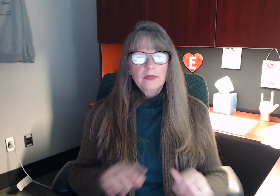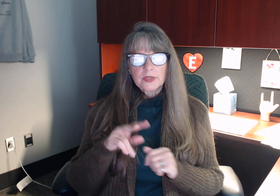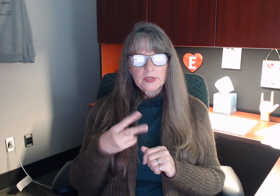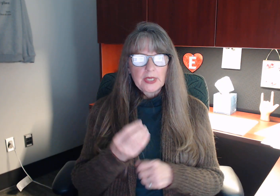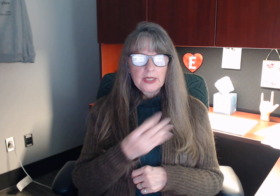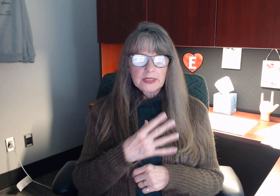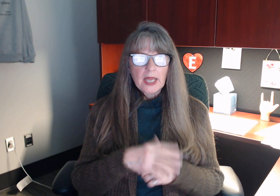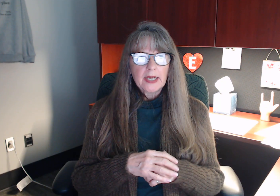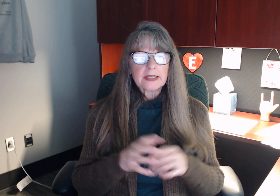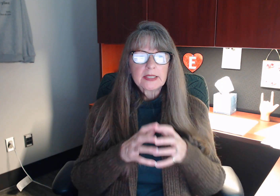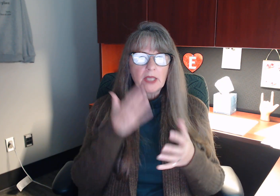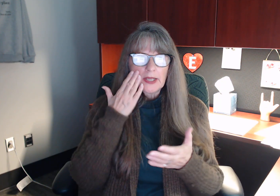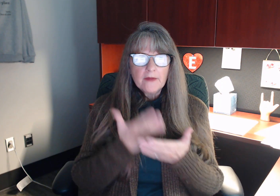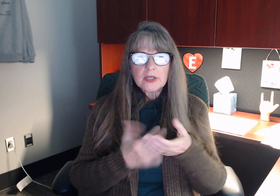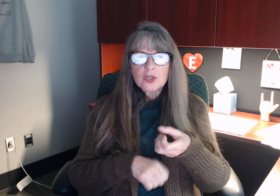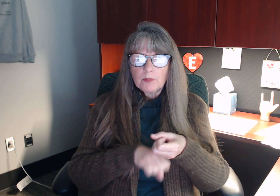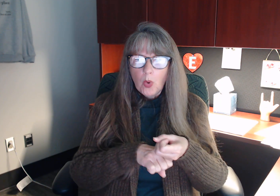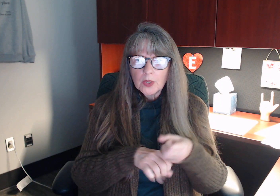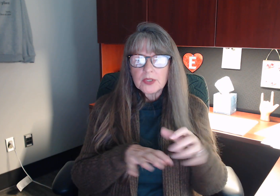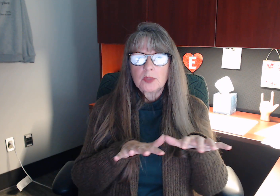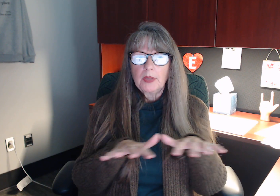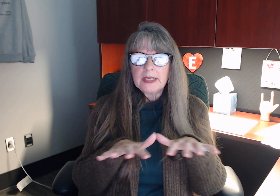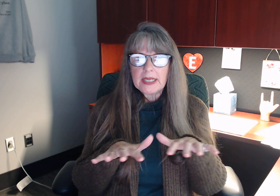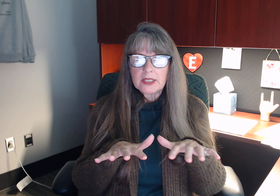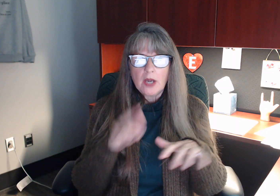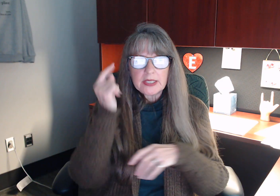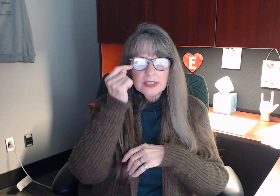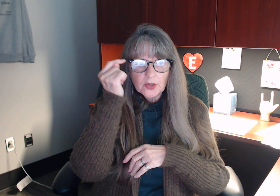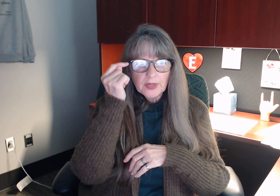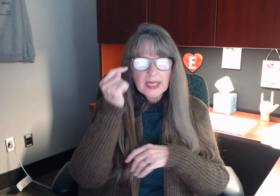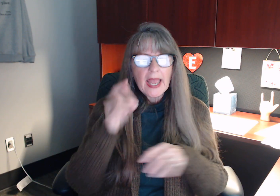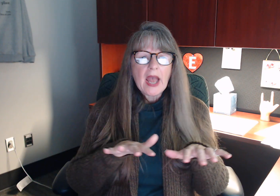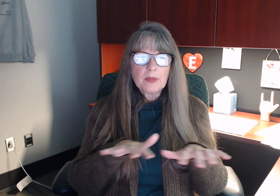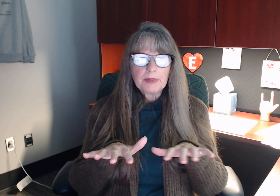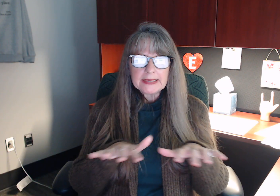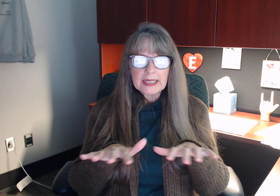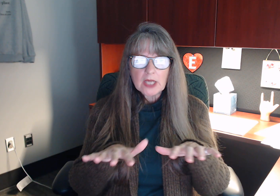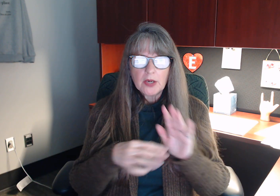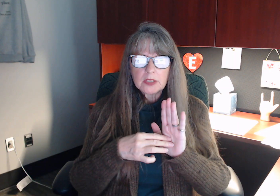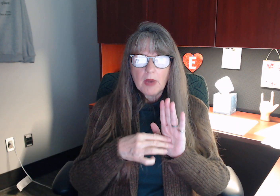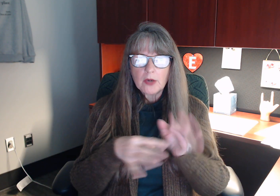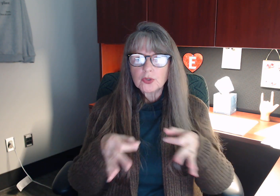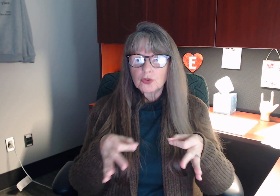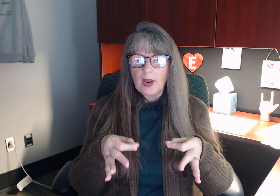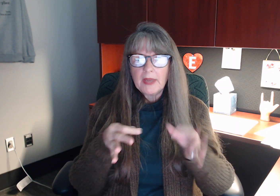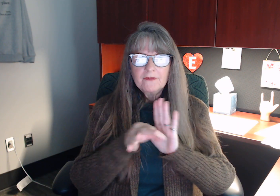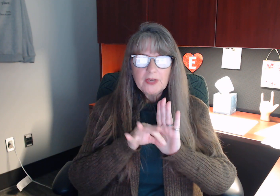This is the second slide. It says a lot of evidence supports this plate tectonics theory, and the plate tectonics models describe